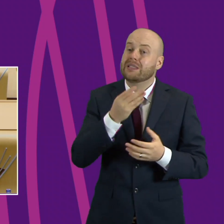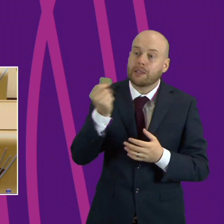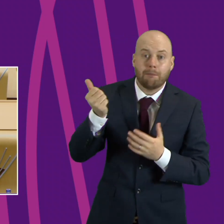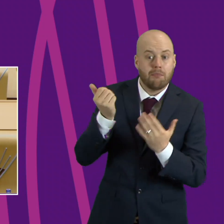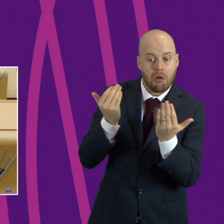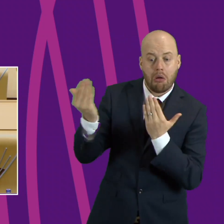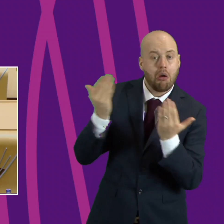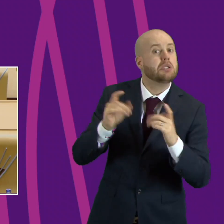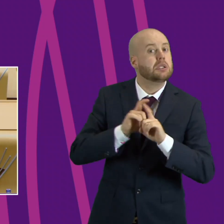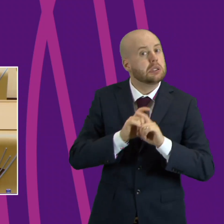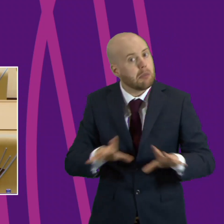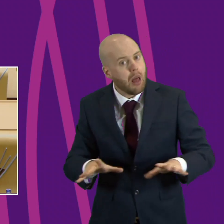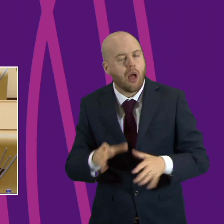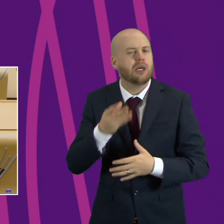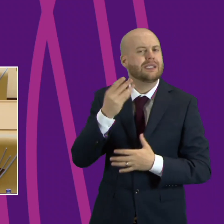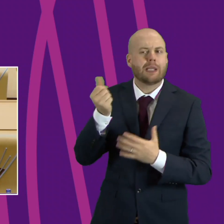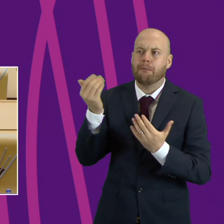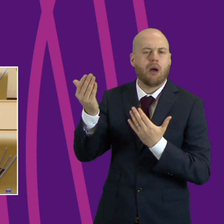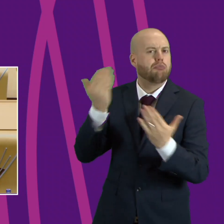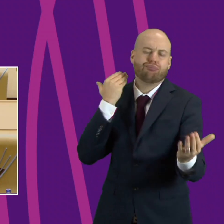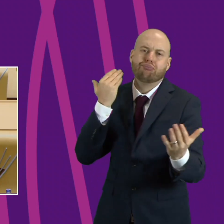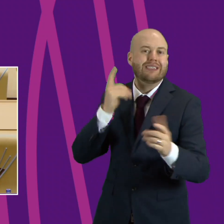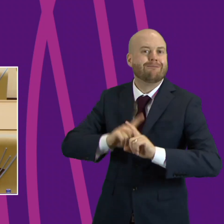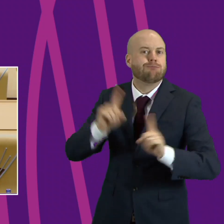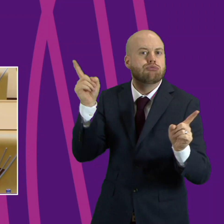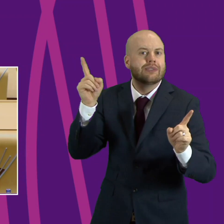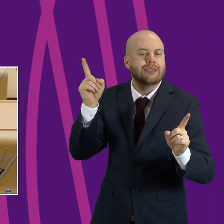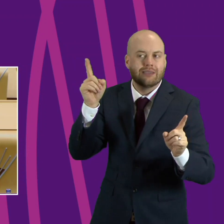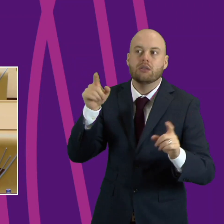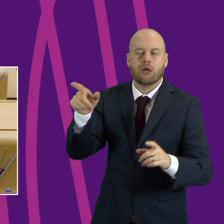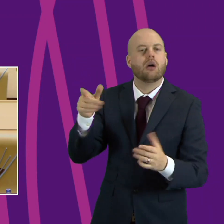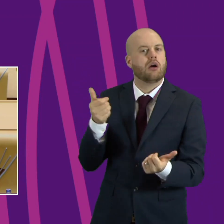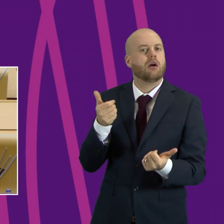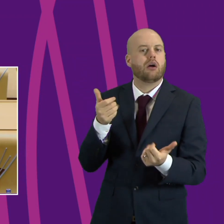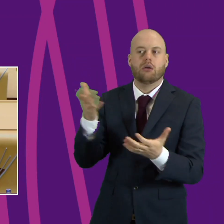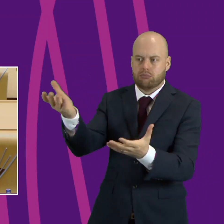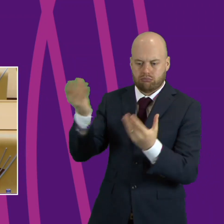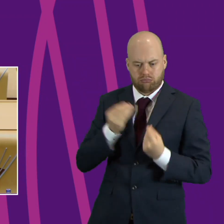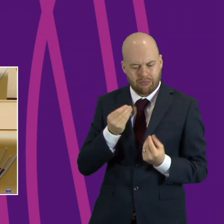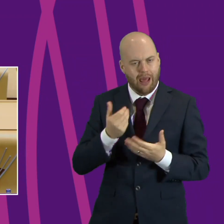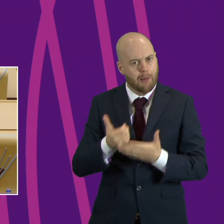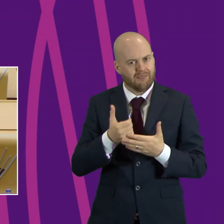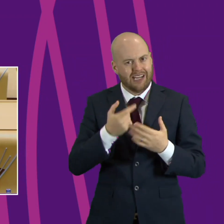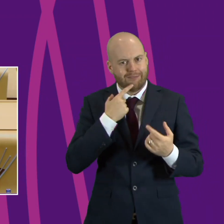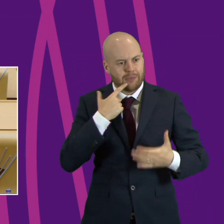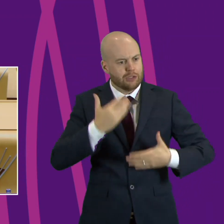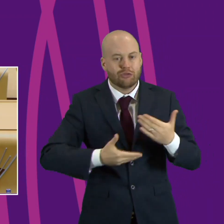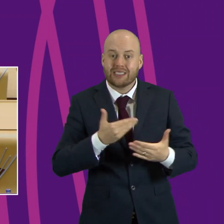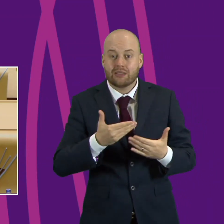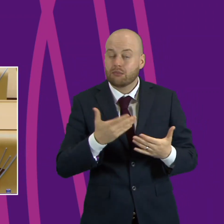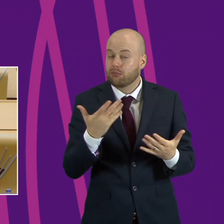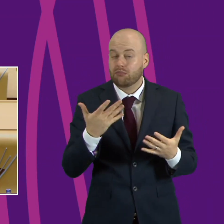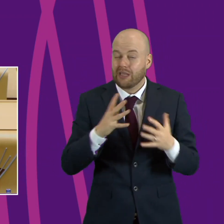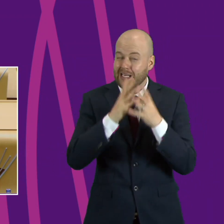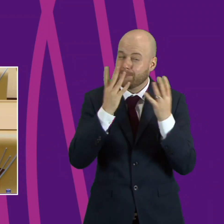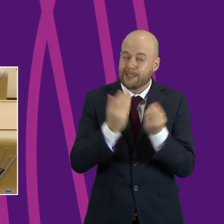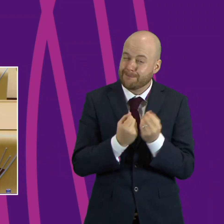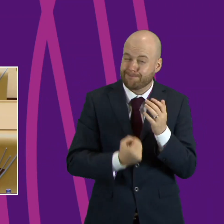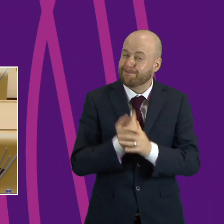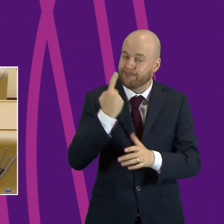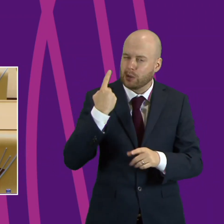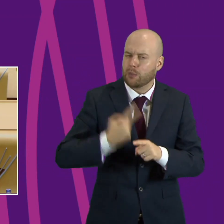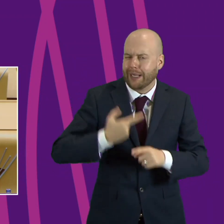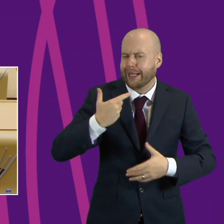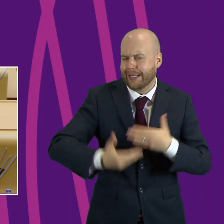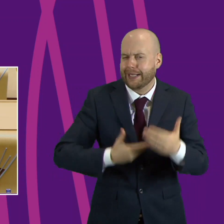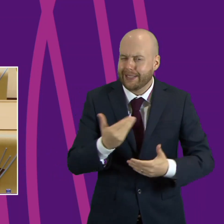other or different one to the other are brought in and continue to be so, particularly now with relevance to